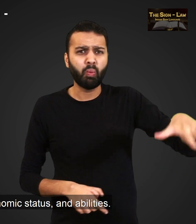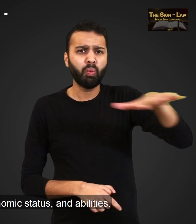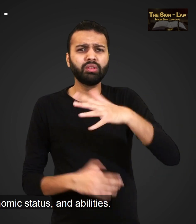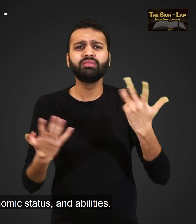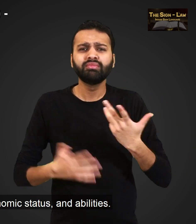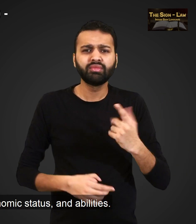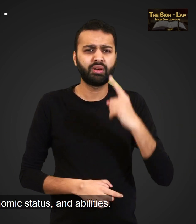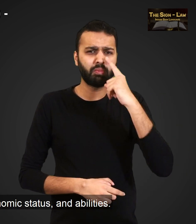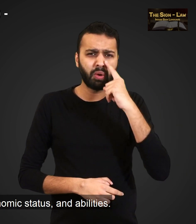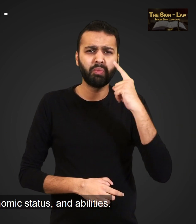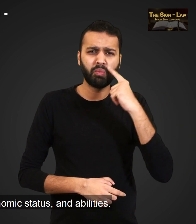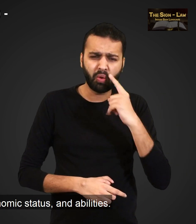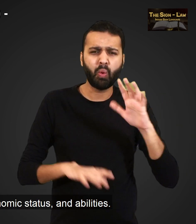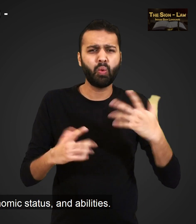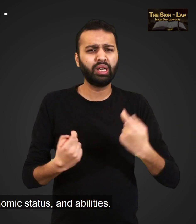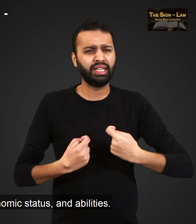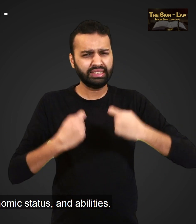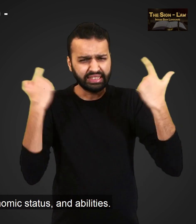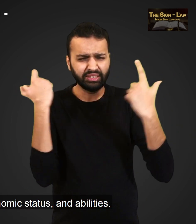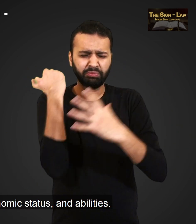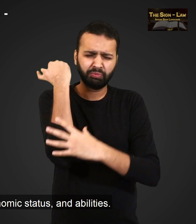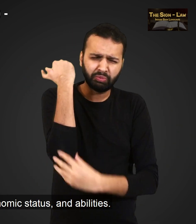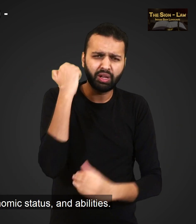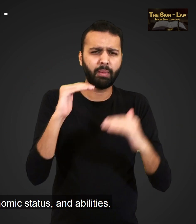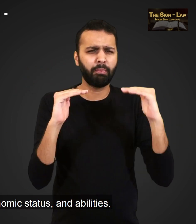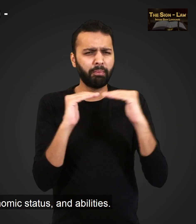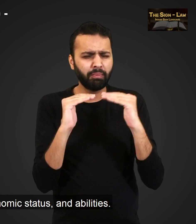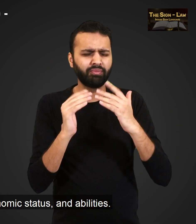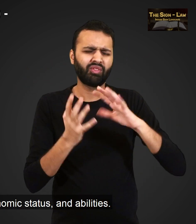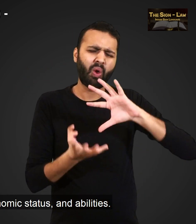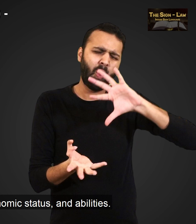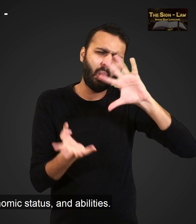Irrespective of their gender, economic status, and abilities.